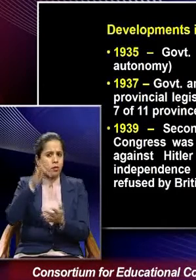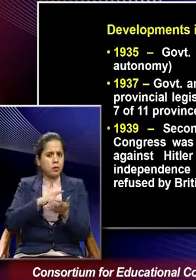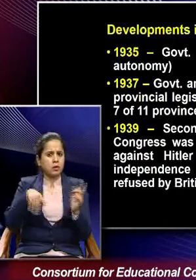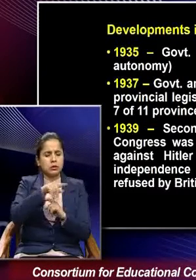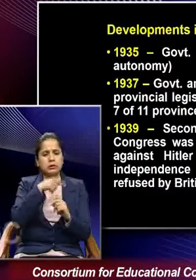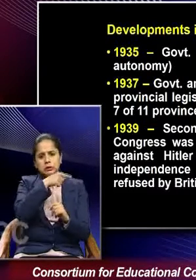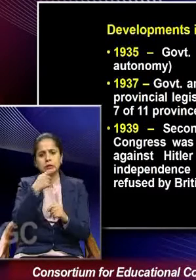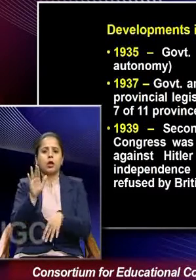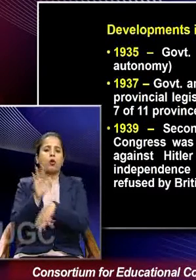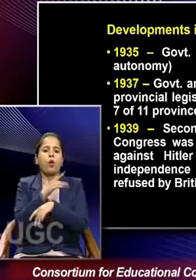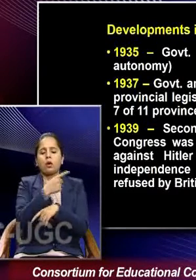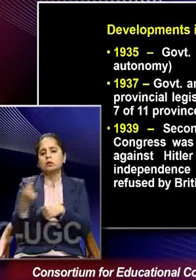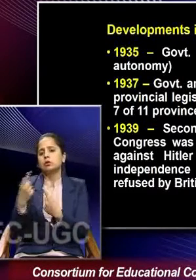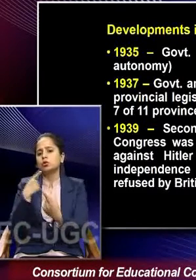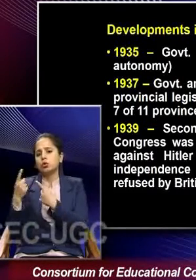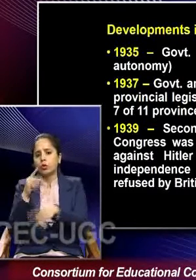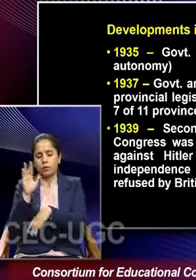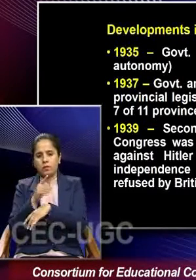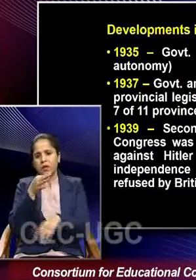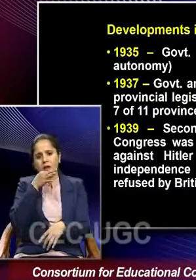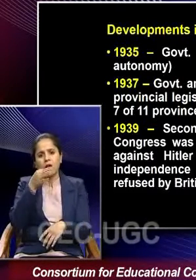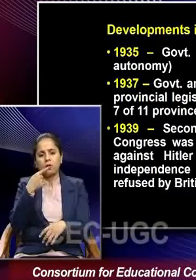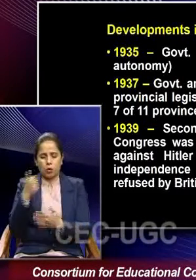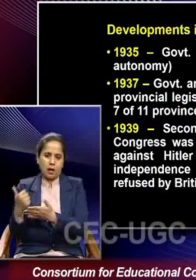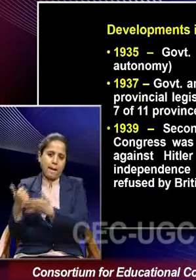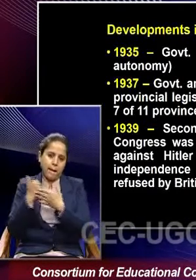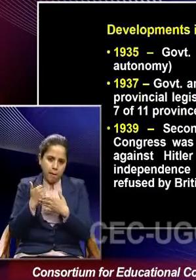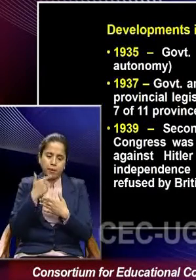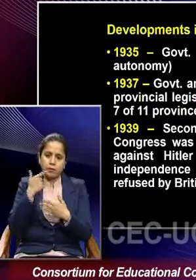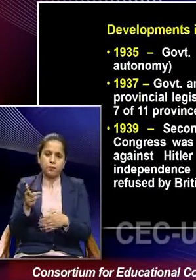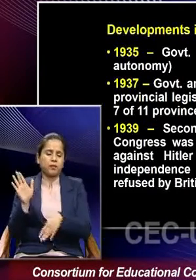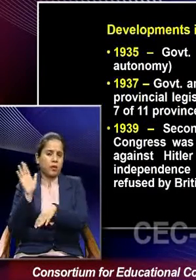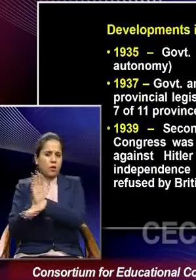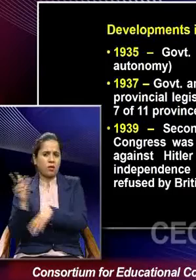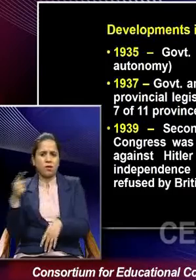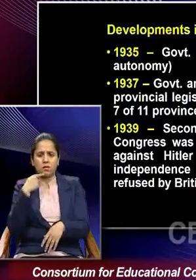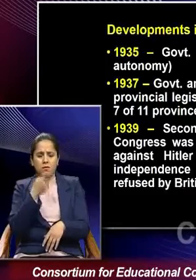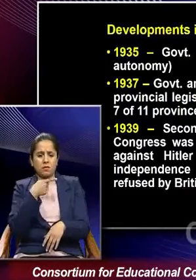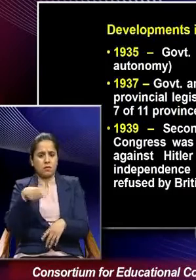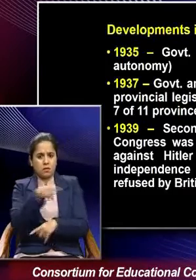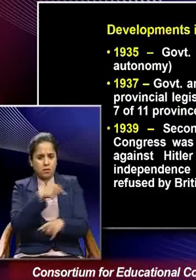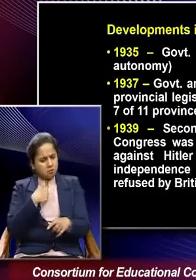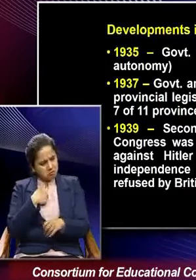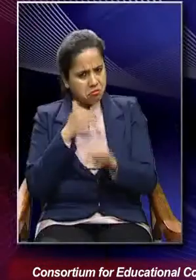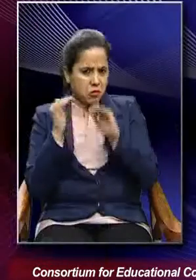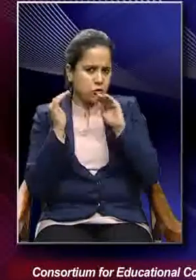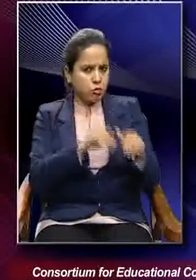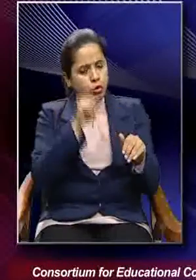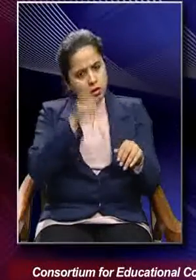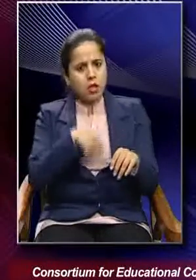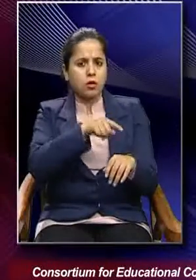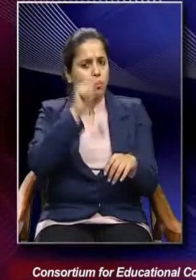approached Congress and asked for their help, Congress declared that it was ready to support